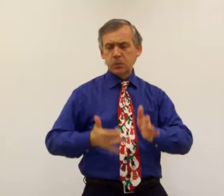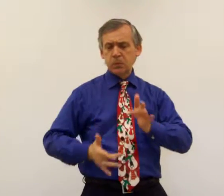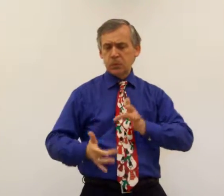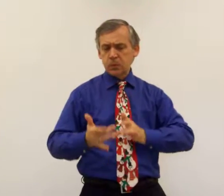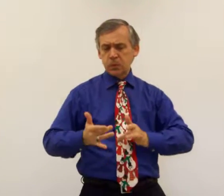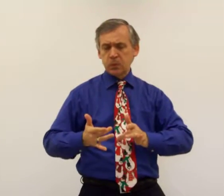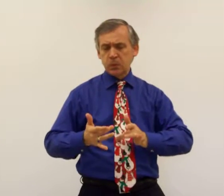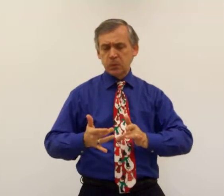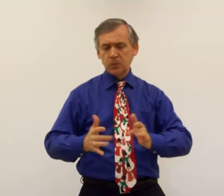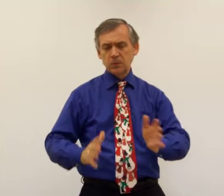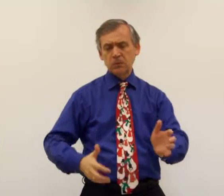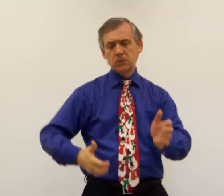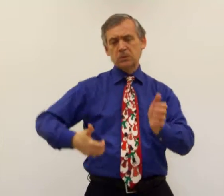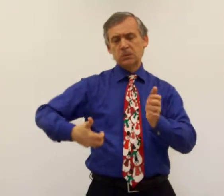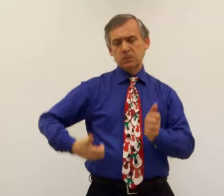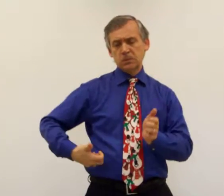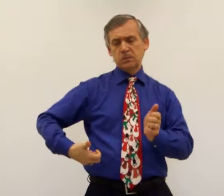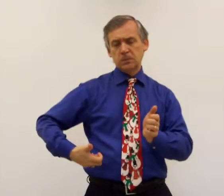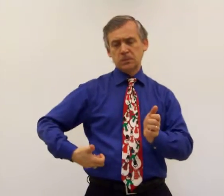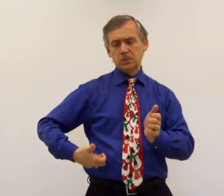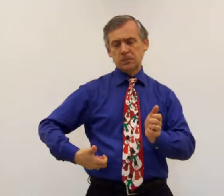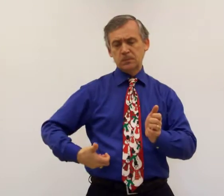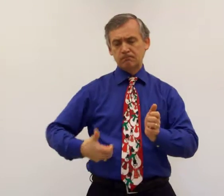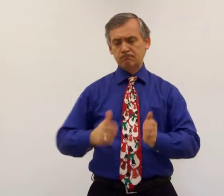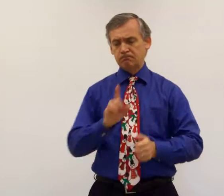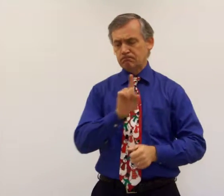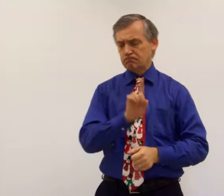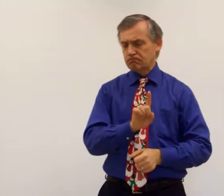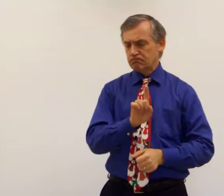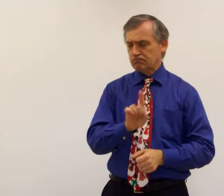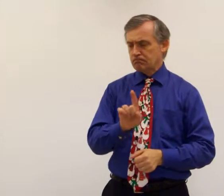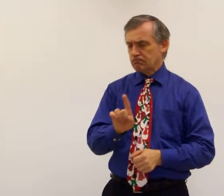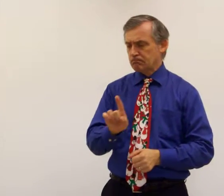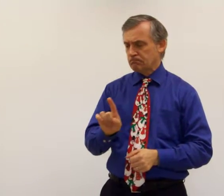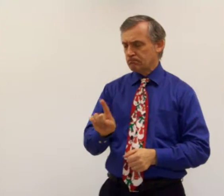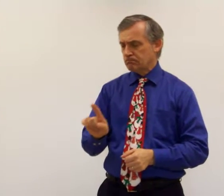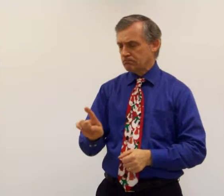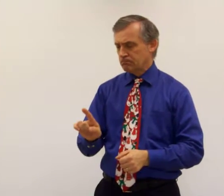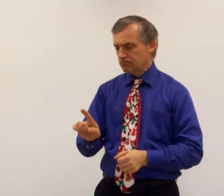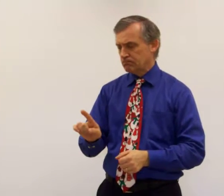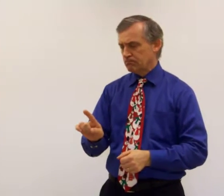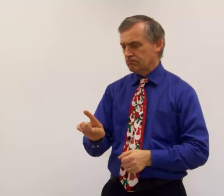The underworld where the soul of dead Eurydice had gone.